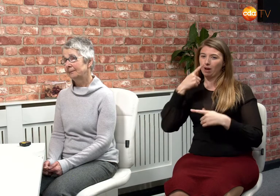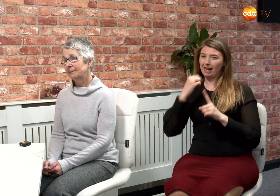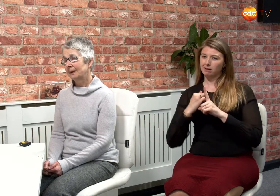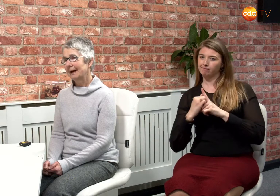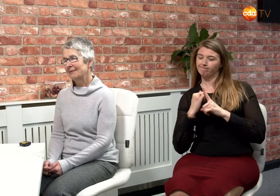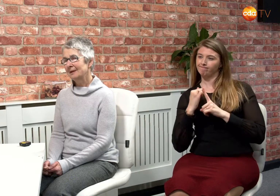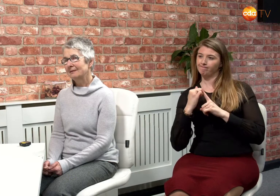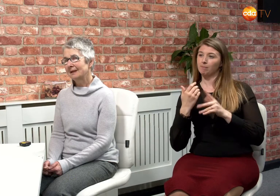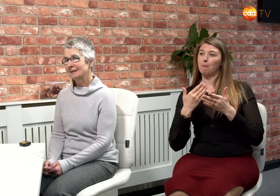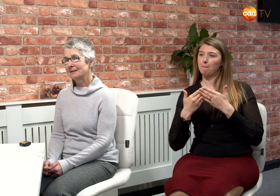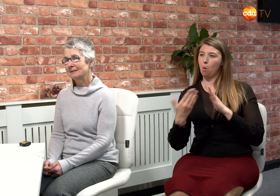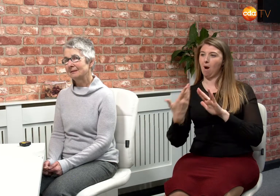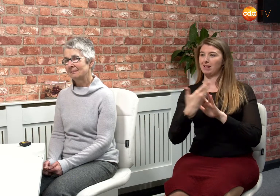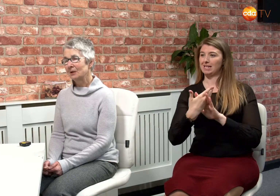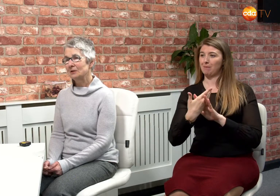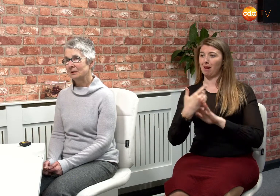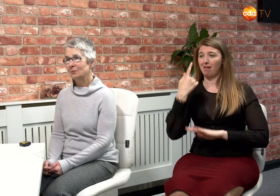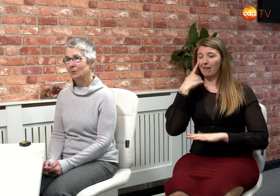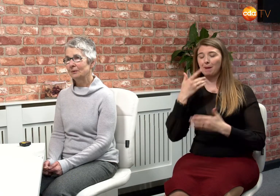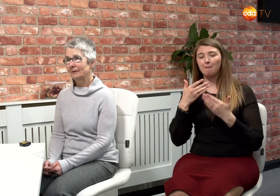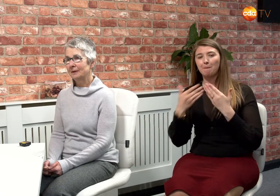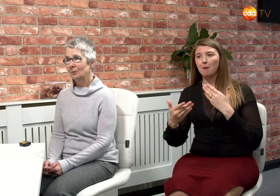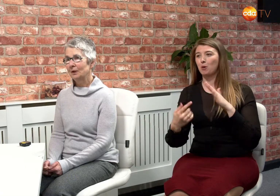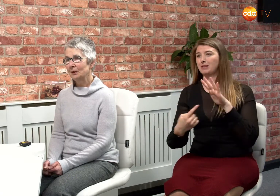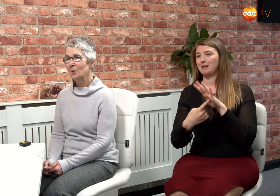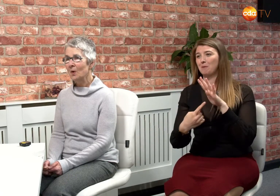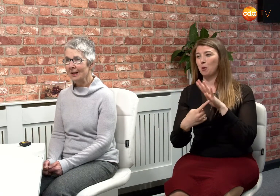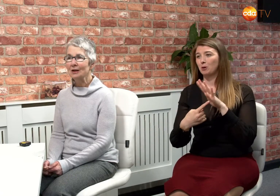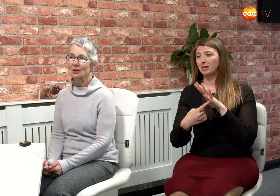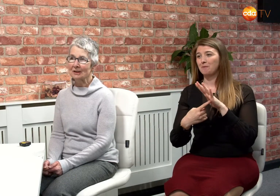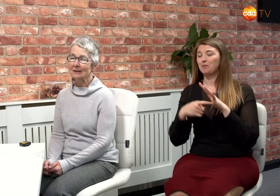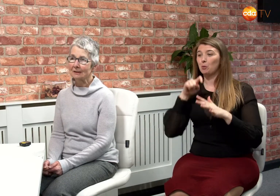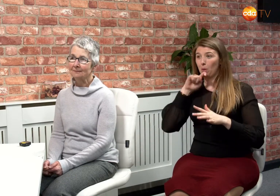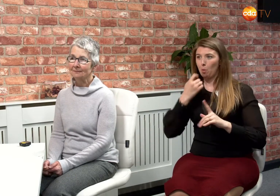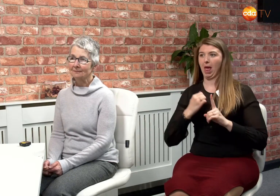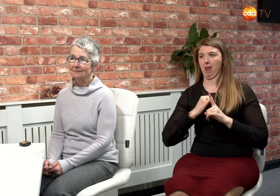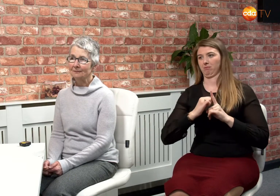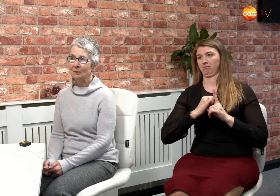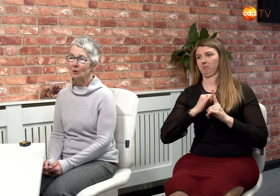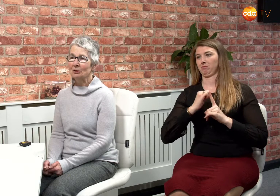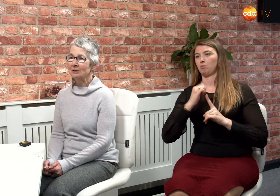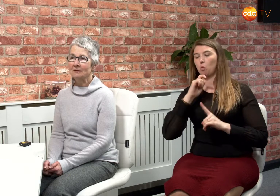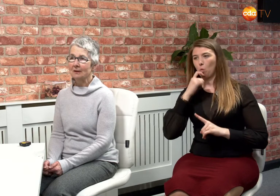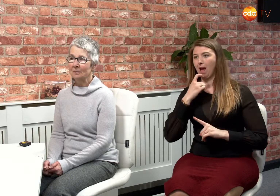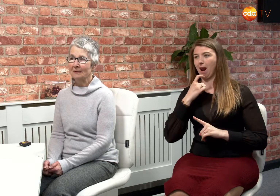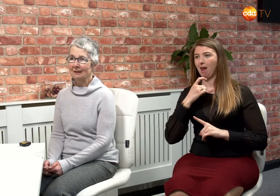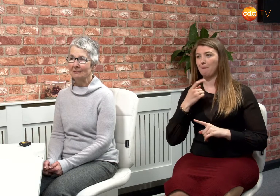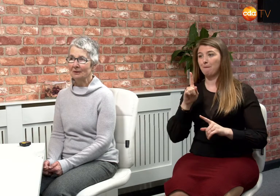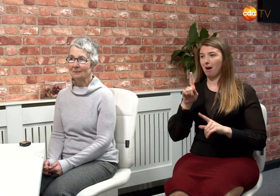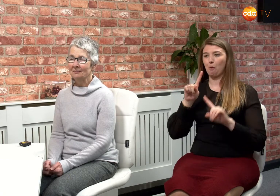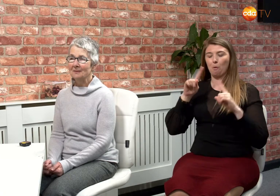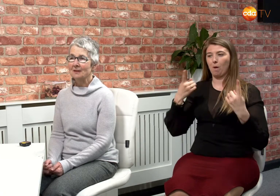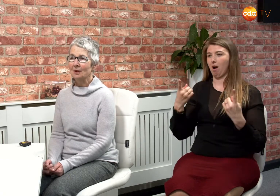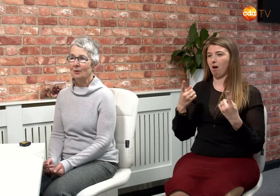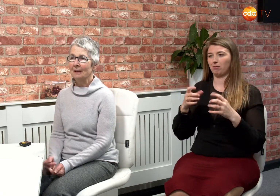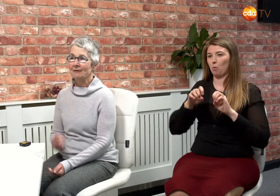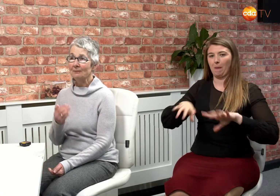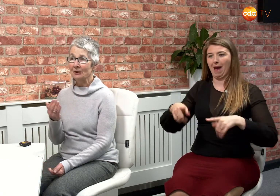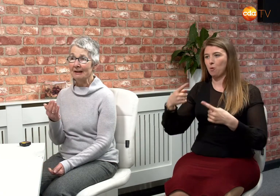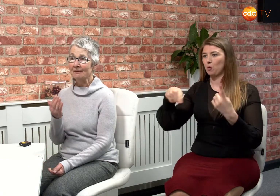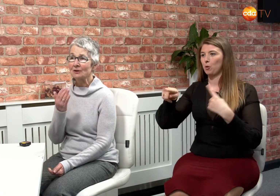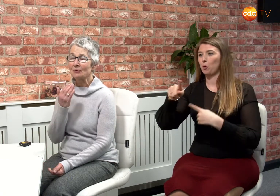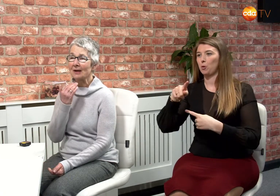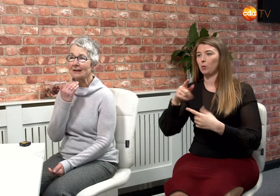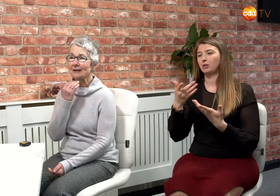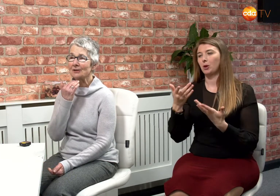accessible. I think that's the most important thing. We're going to work on it. We couldn't have done it without you. So if